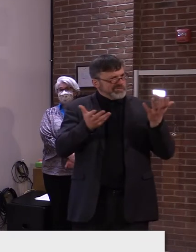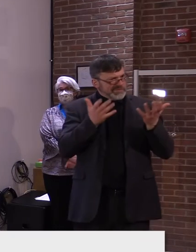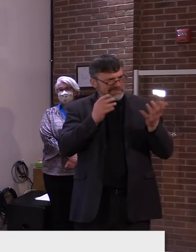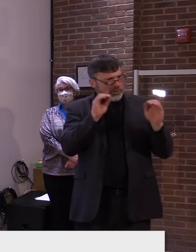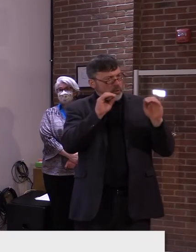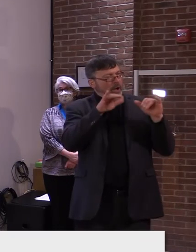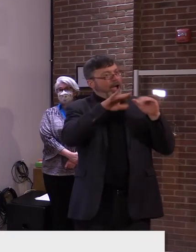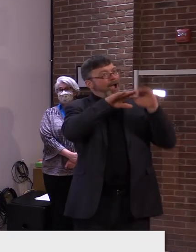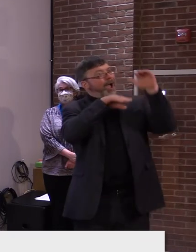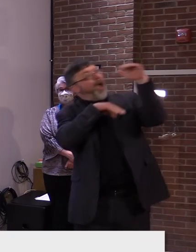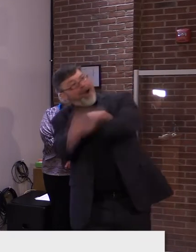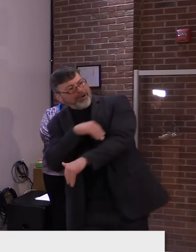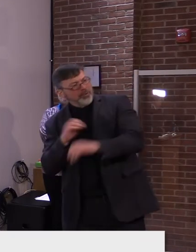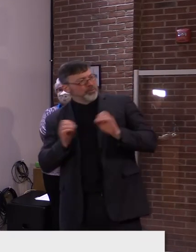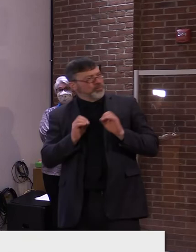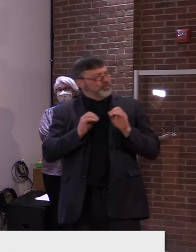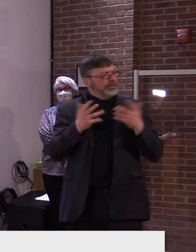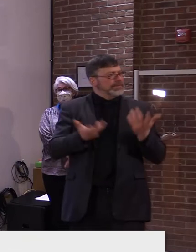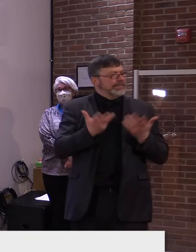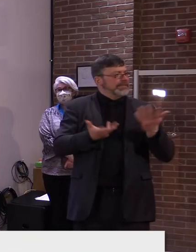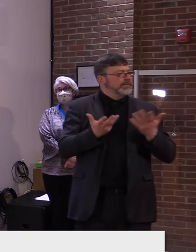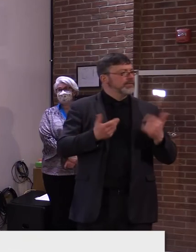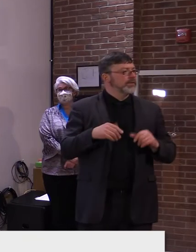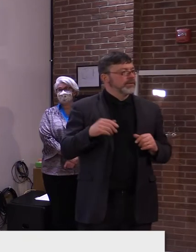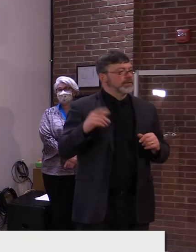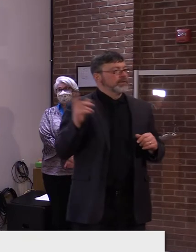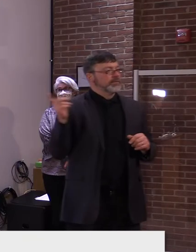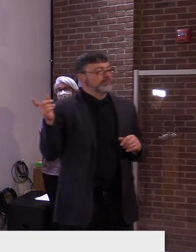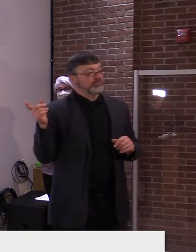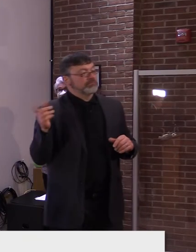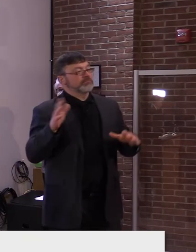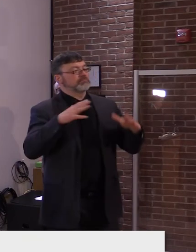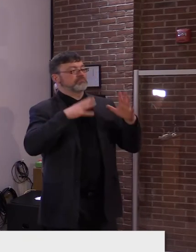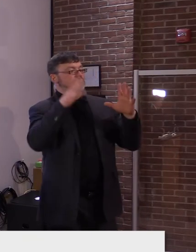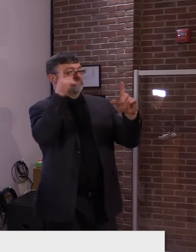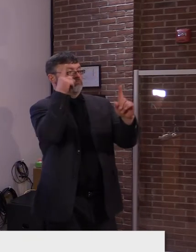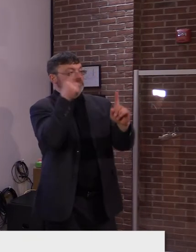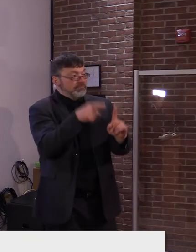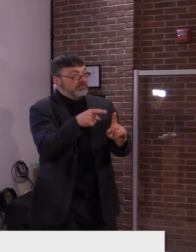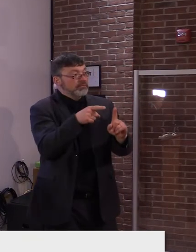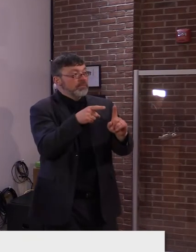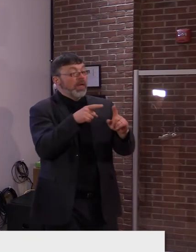We feel as though our case counts have leveled out and that we're in good shape.